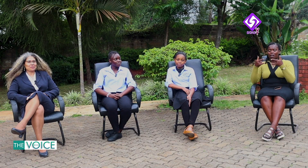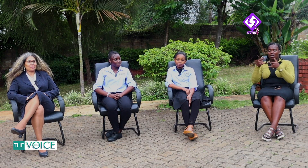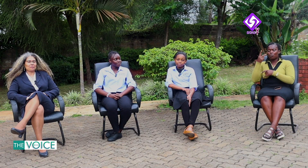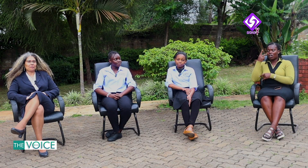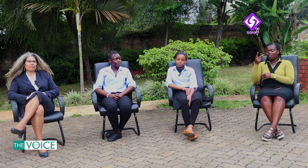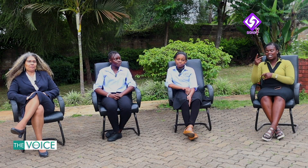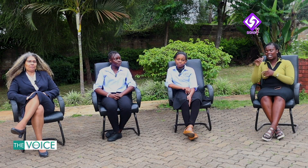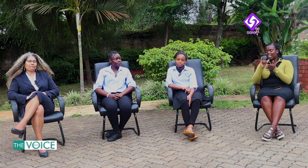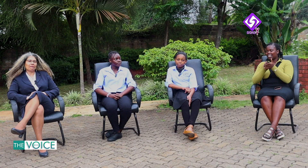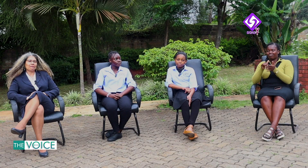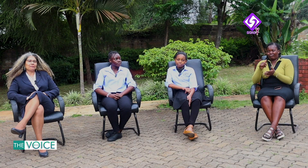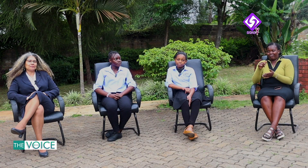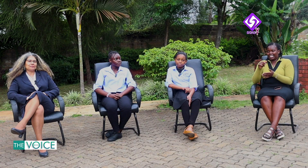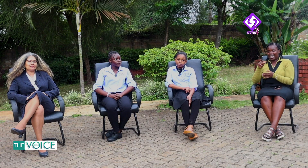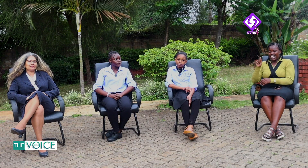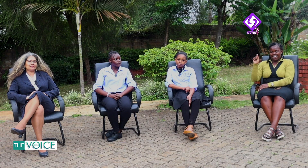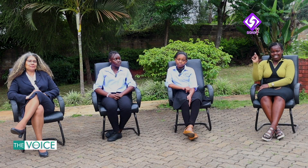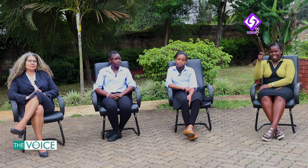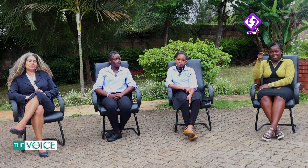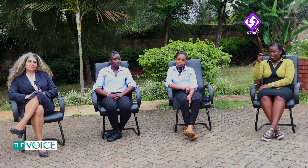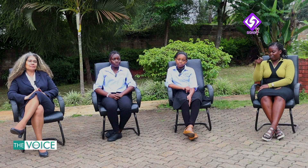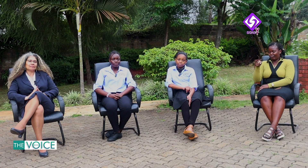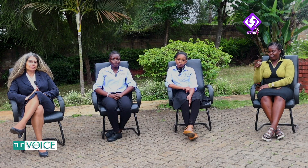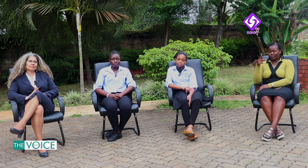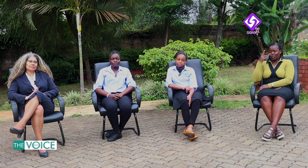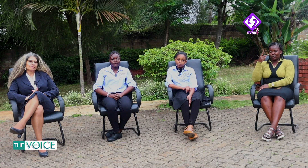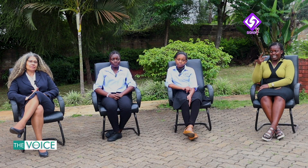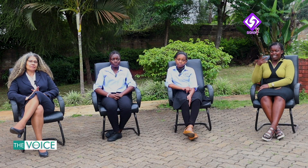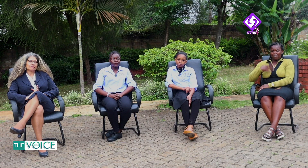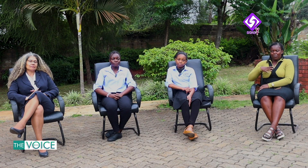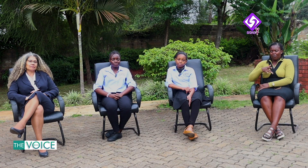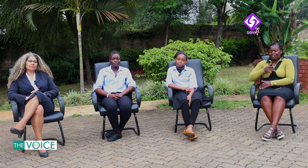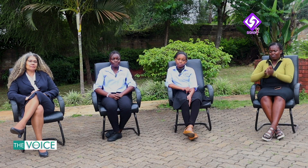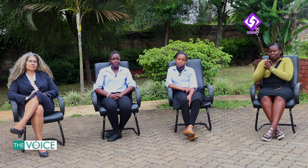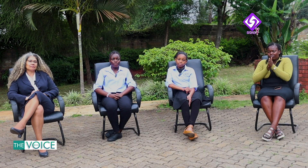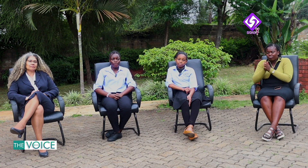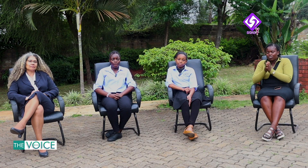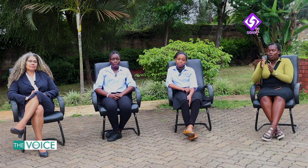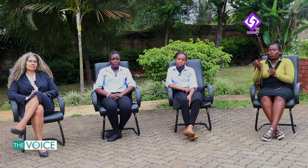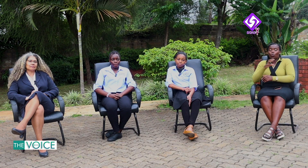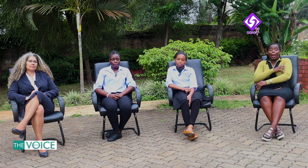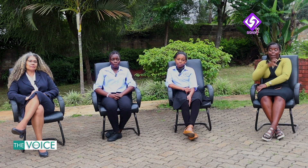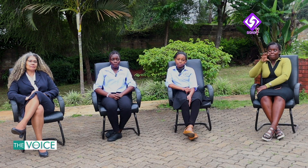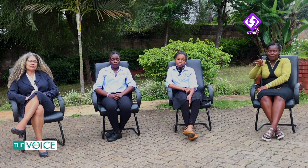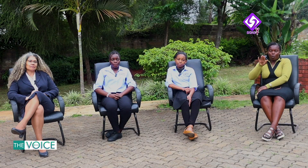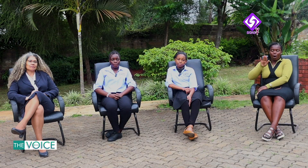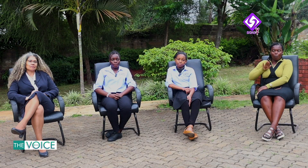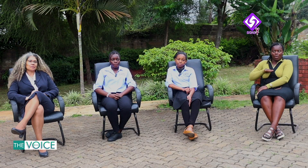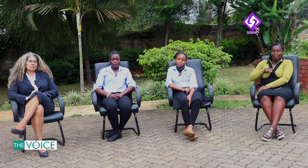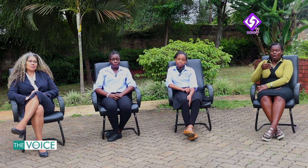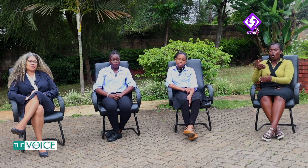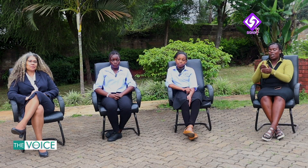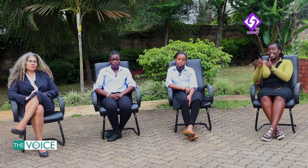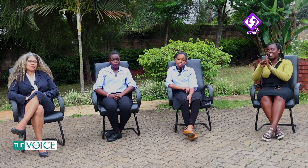You mentioned earlier about the gap that you have seen, especially here in Kenya. You saw that people are